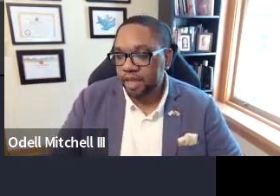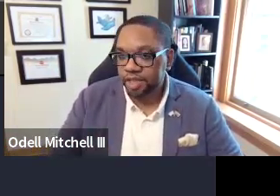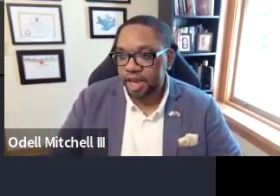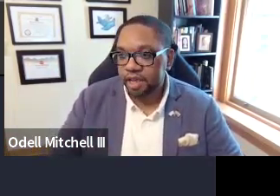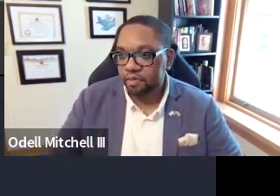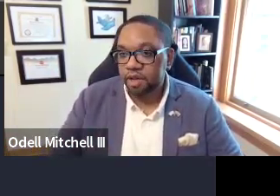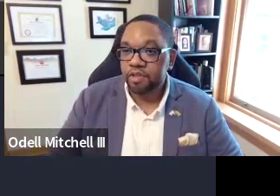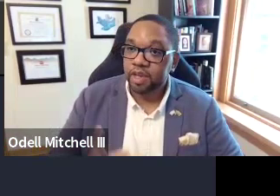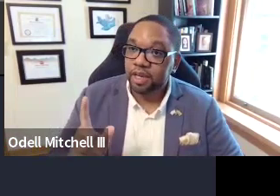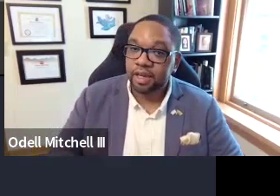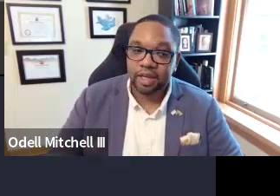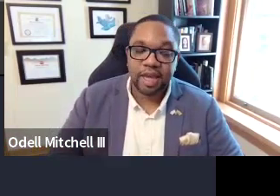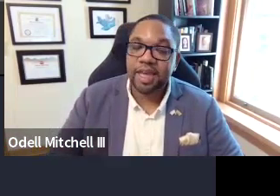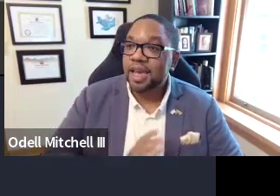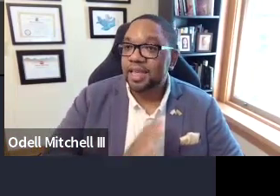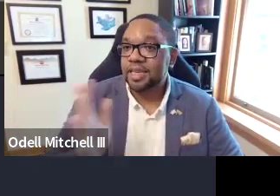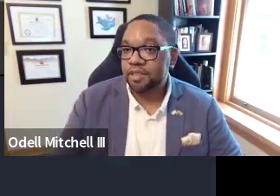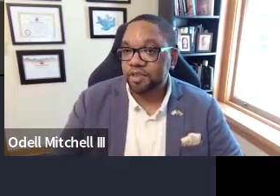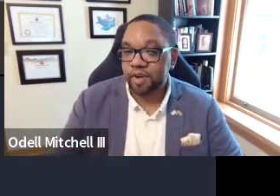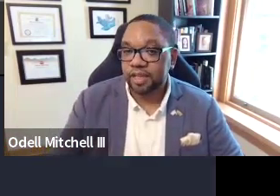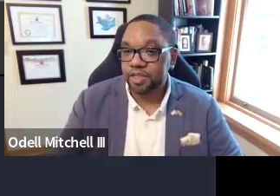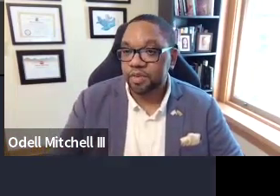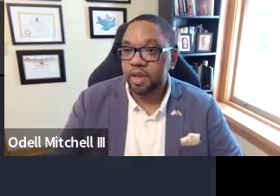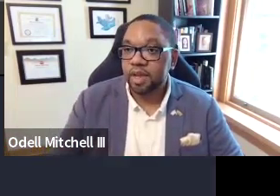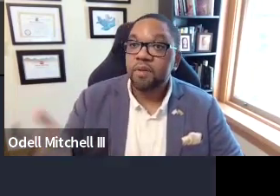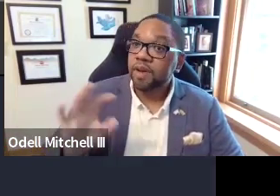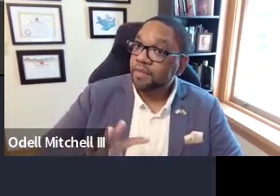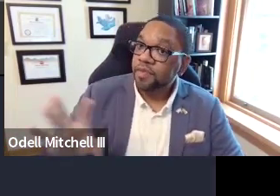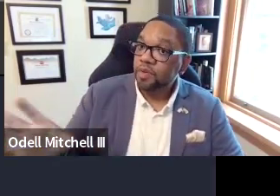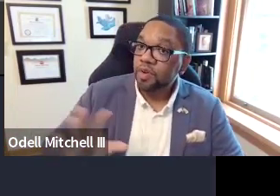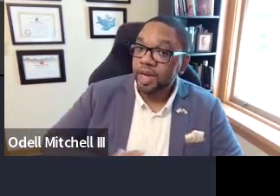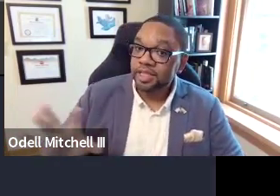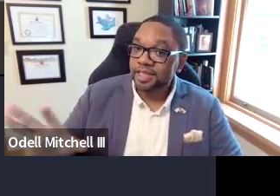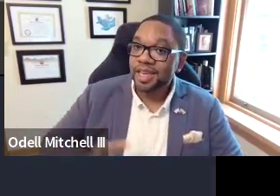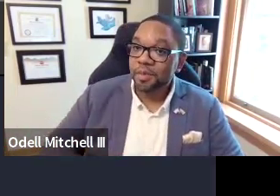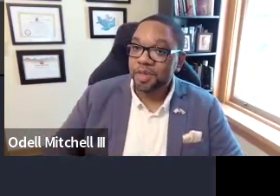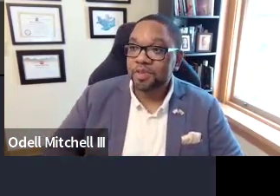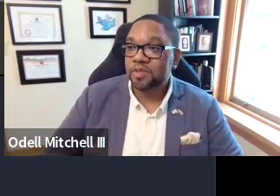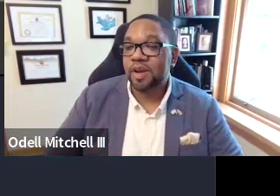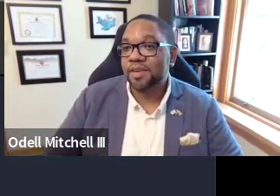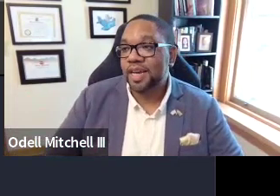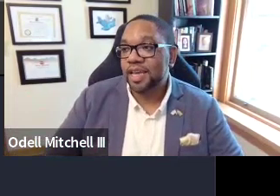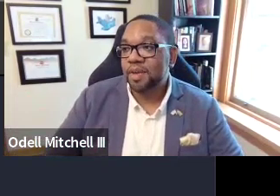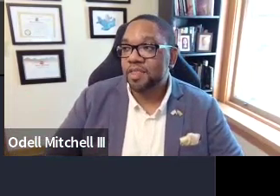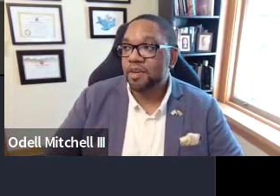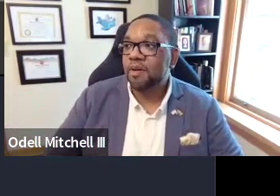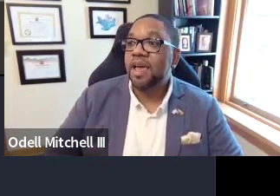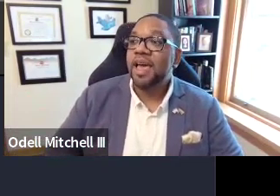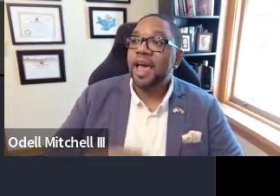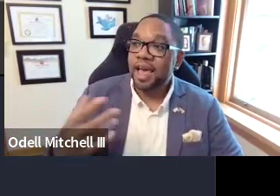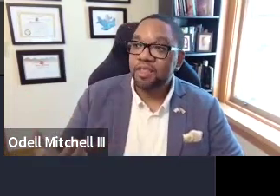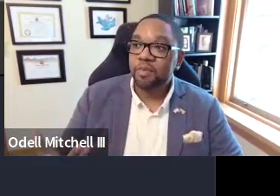information right in the chat as well. So you can click on that and that takes you directly to it. We've got a few questions that we'll use throughout our time. And